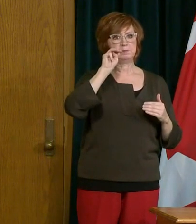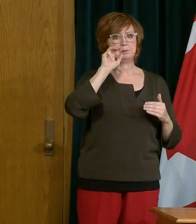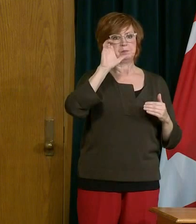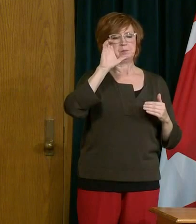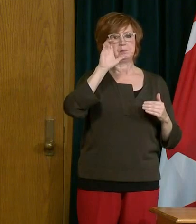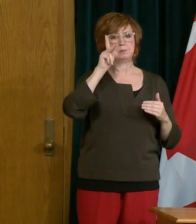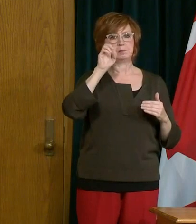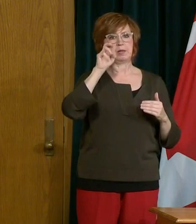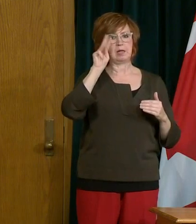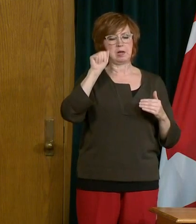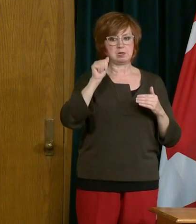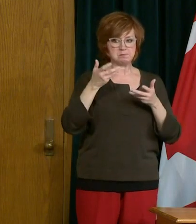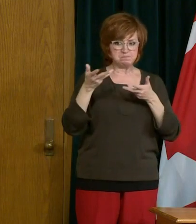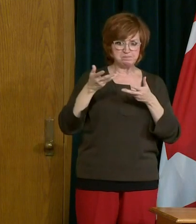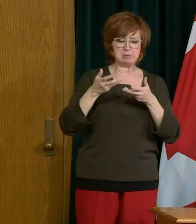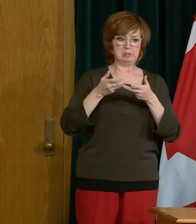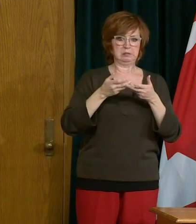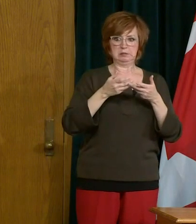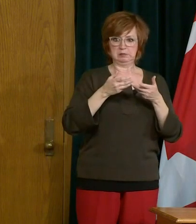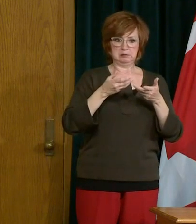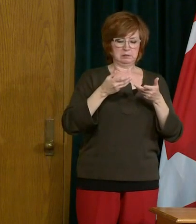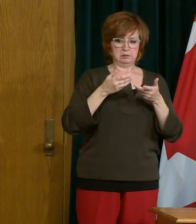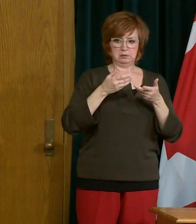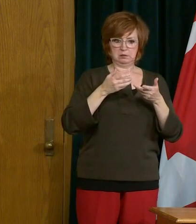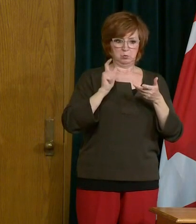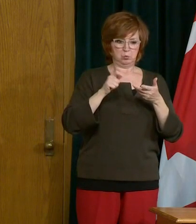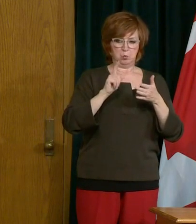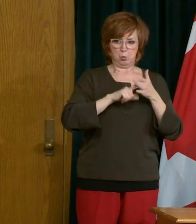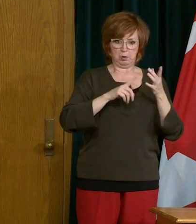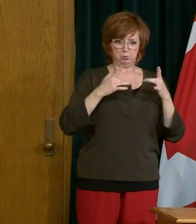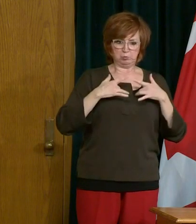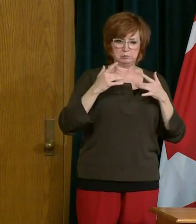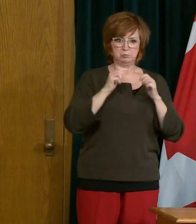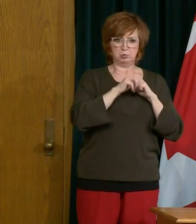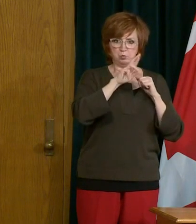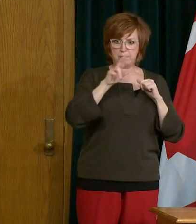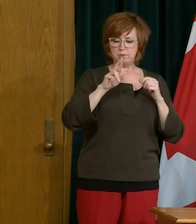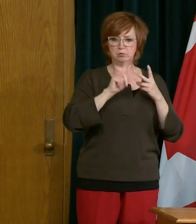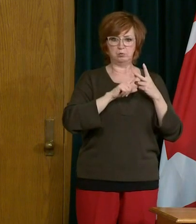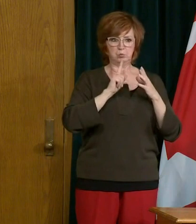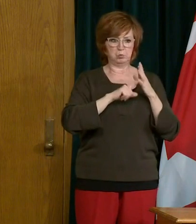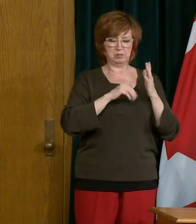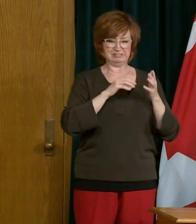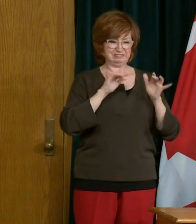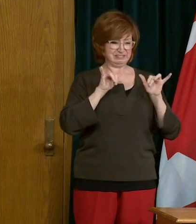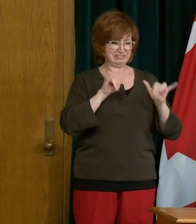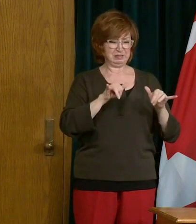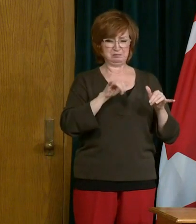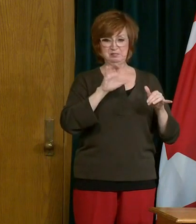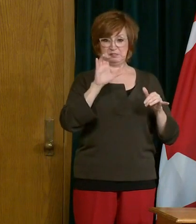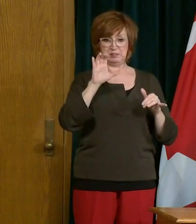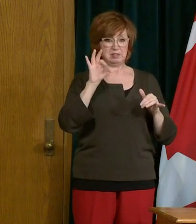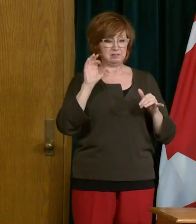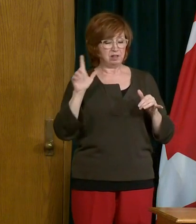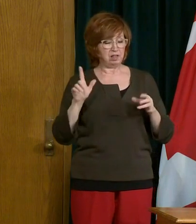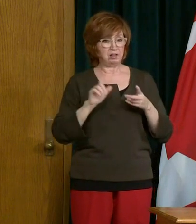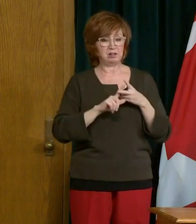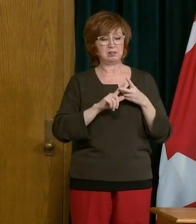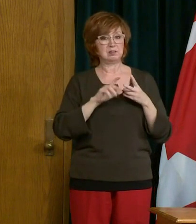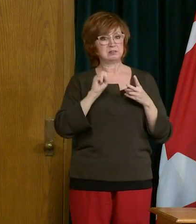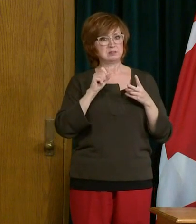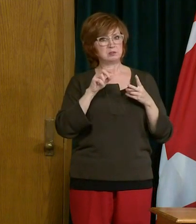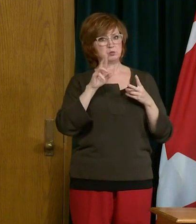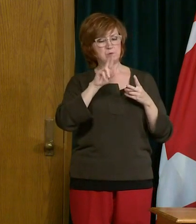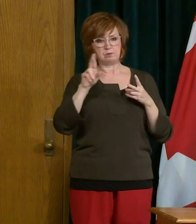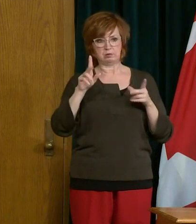full season or even a modified season this year. And you know, not specifically the CFL, but the Saskatchewan Roughriders